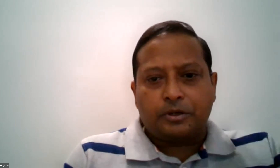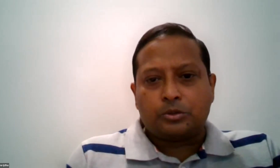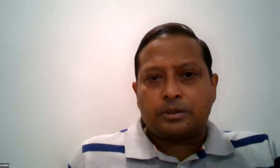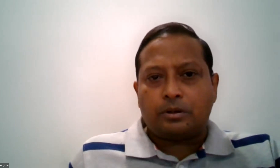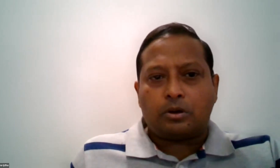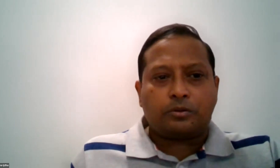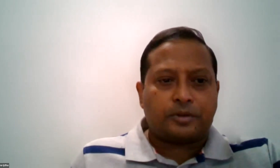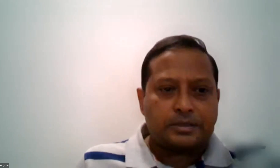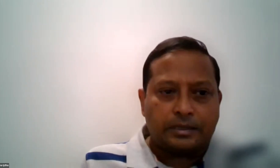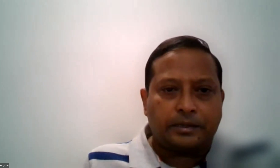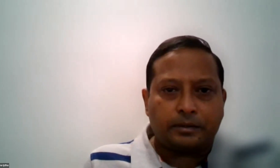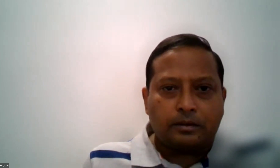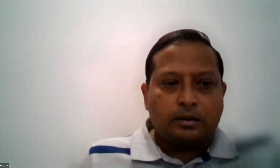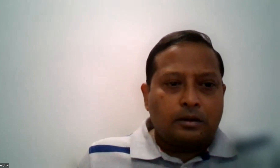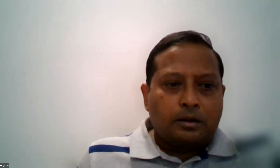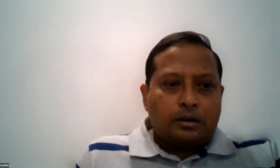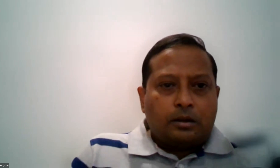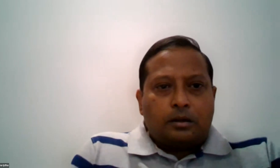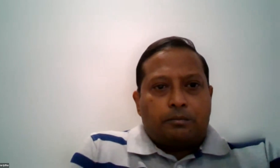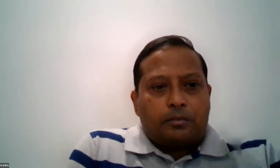lot of evolution, lot of consulting.